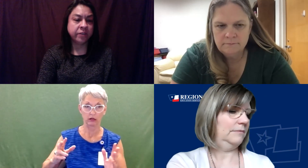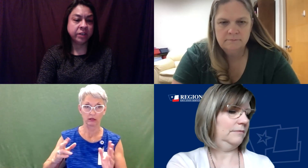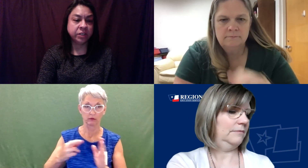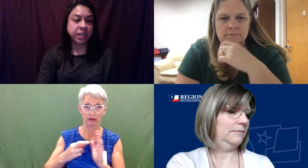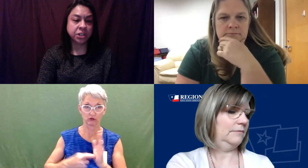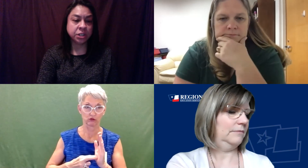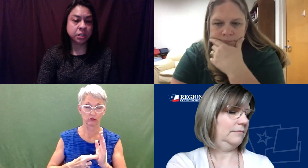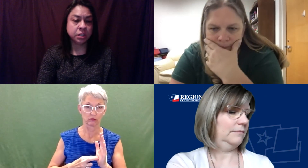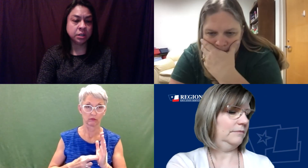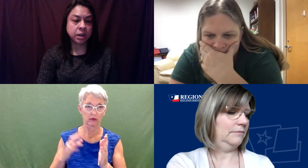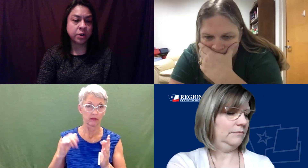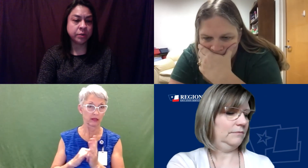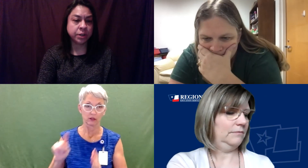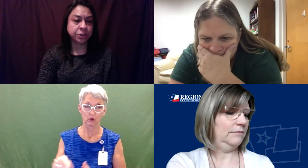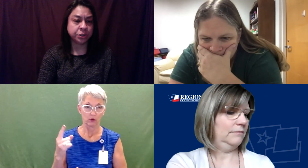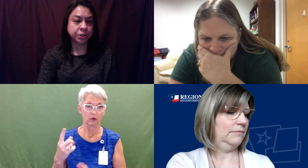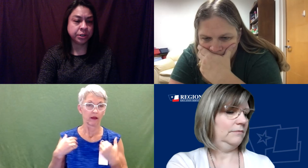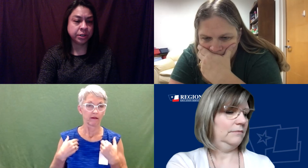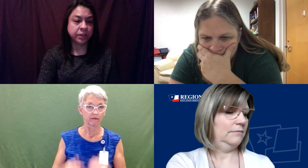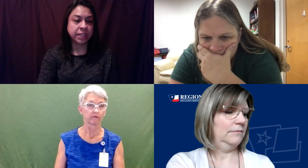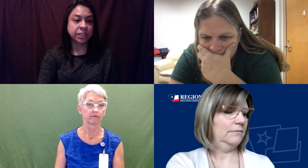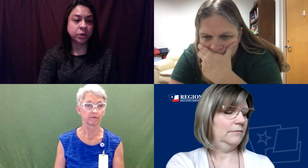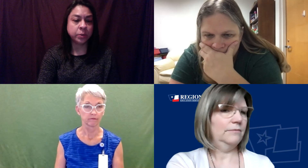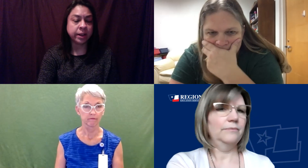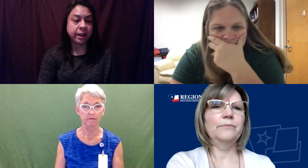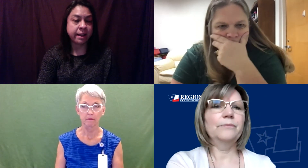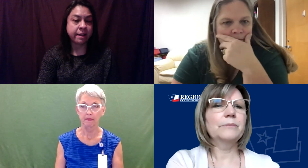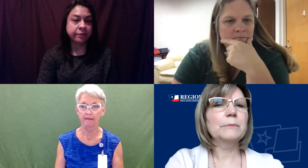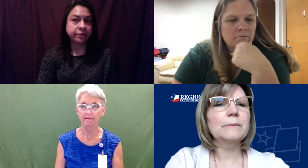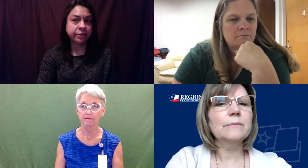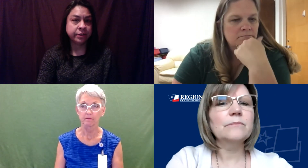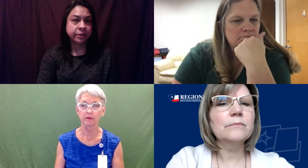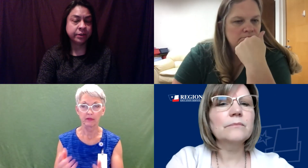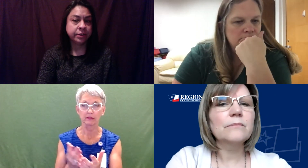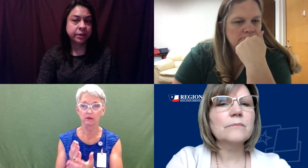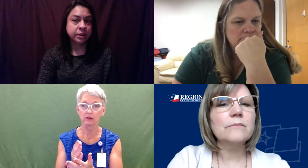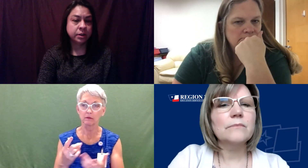I have an invitation that I already registered, and that's the only one that I have.